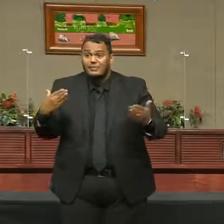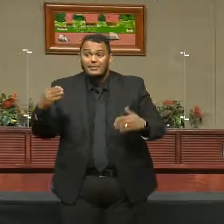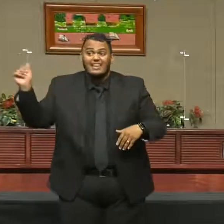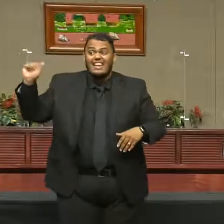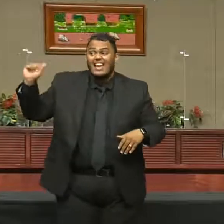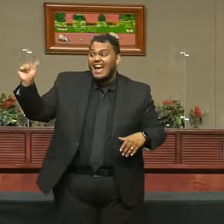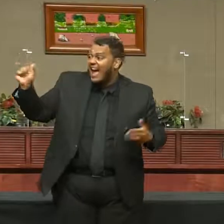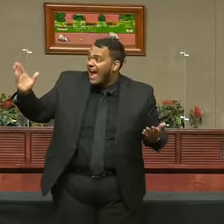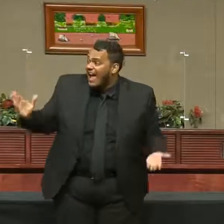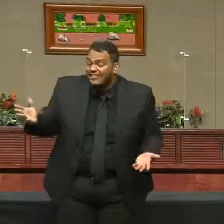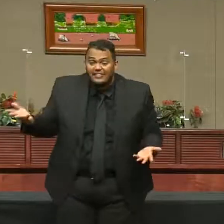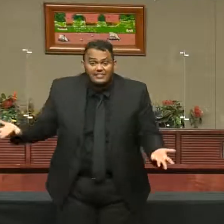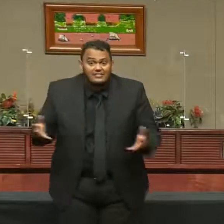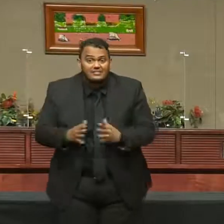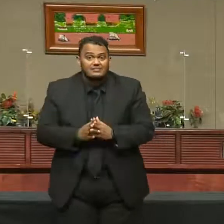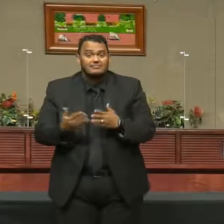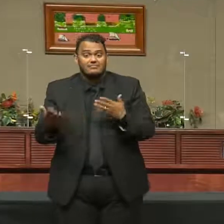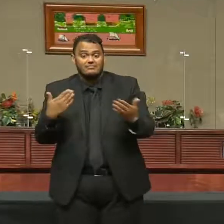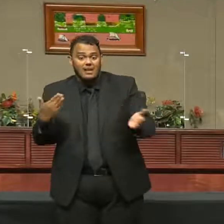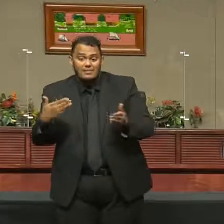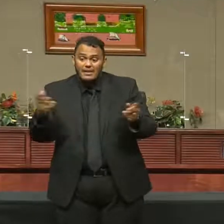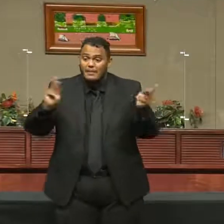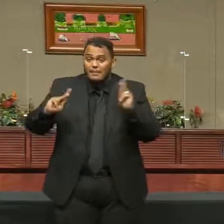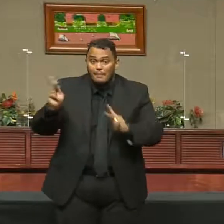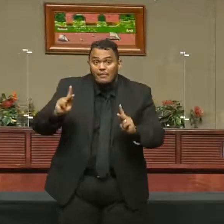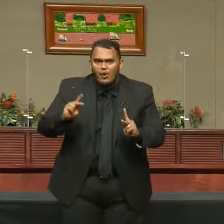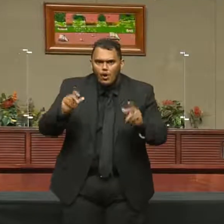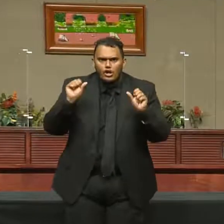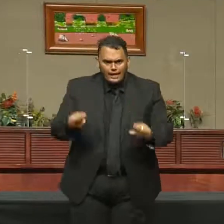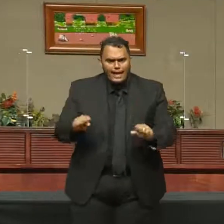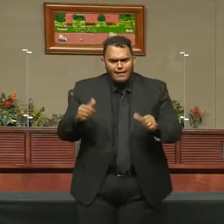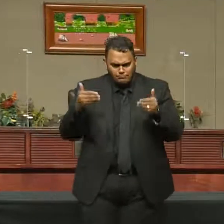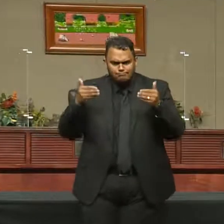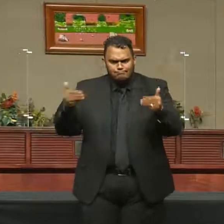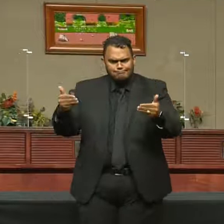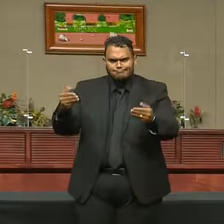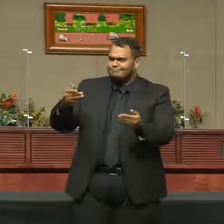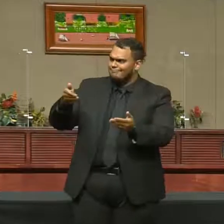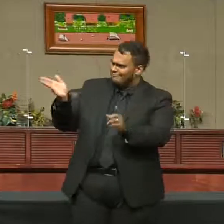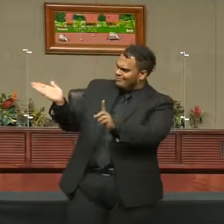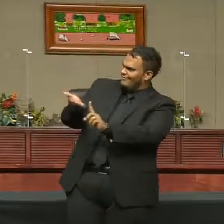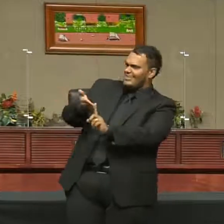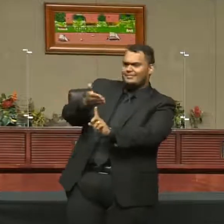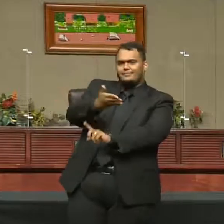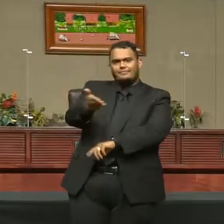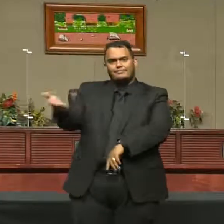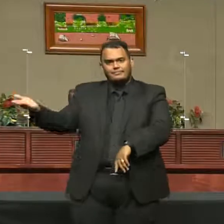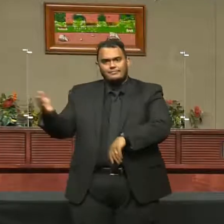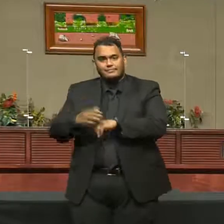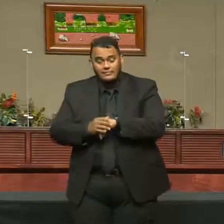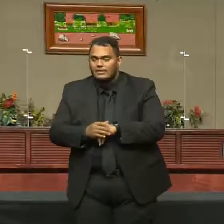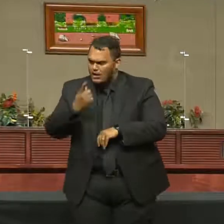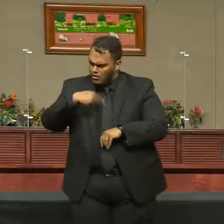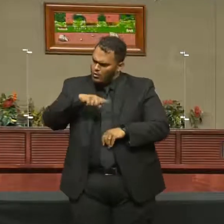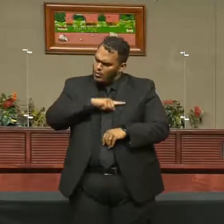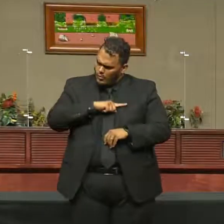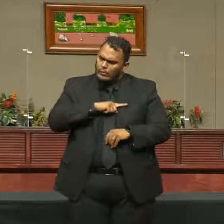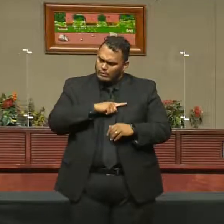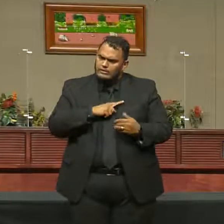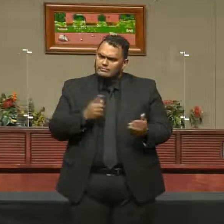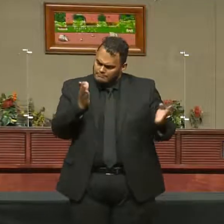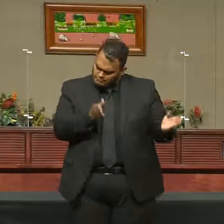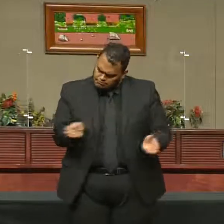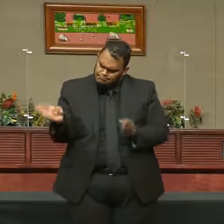other individuals who may be able to appeal. And we do have plans to do all of that here within this community.